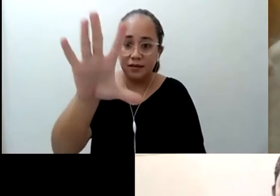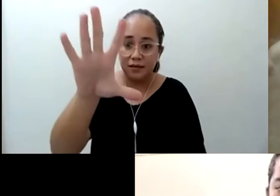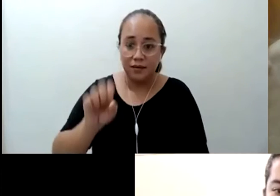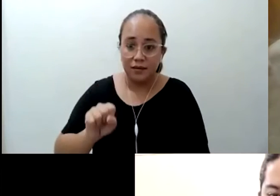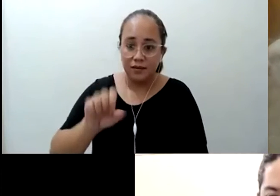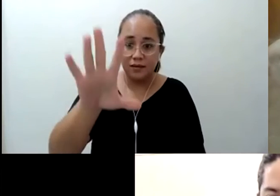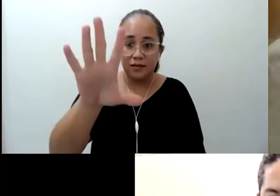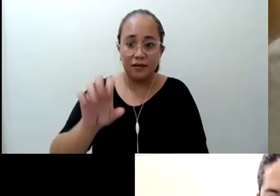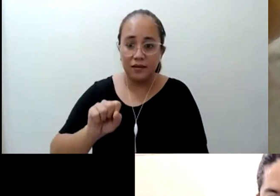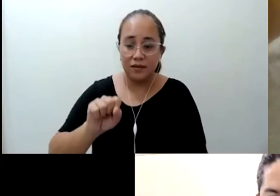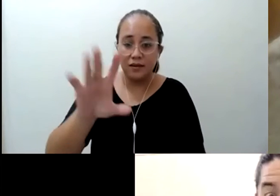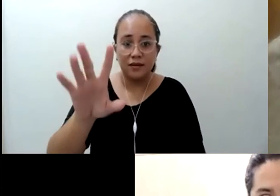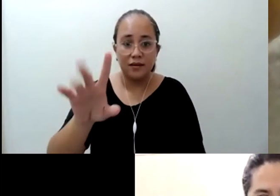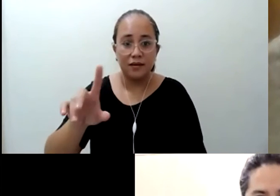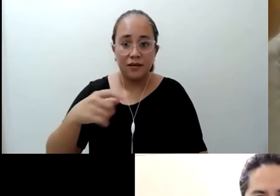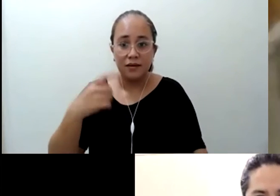Oh, there he is.